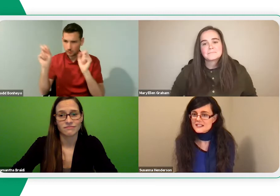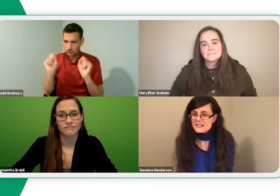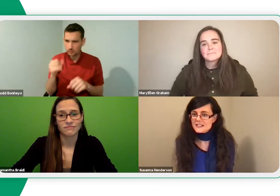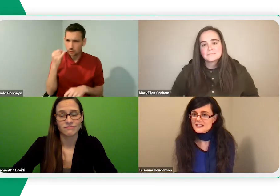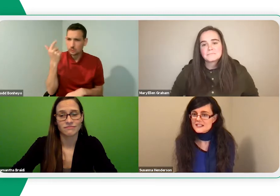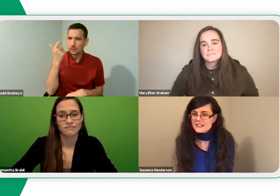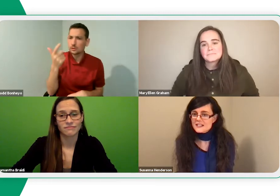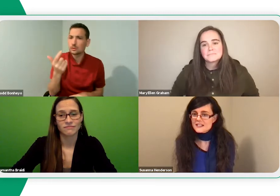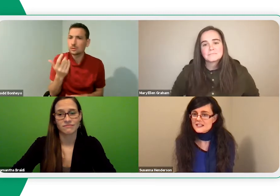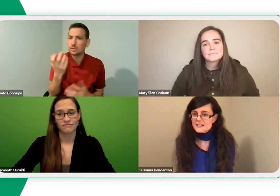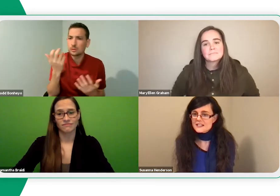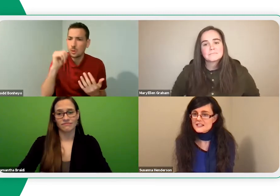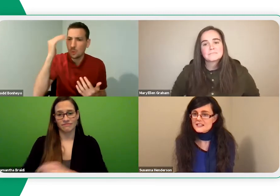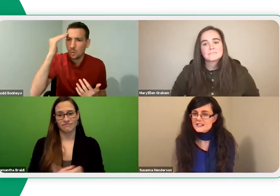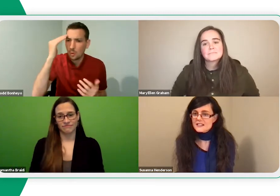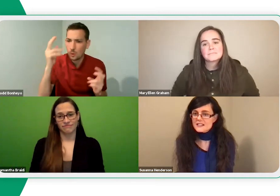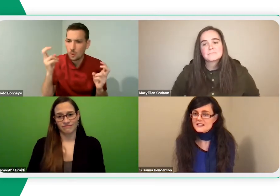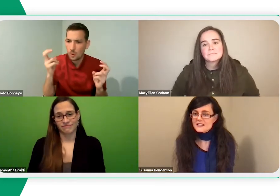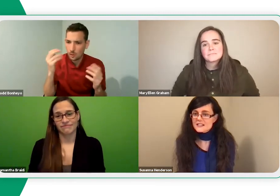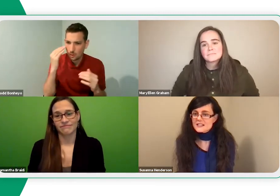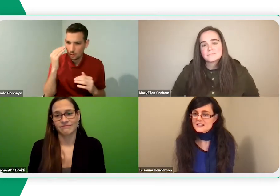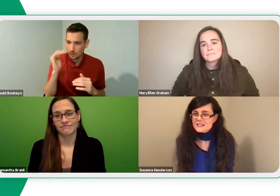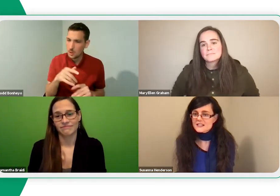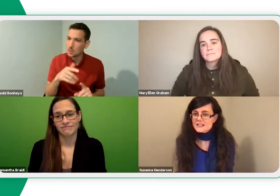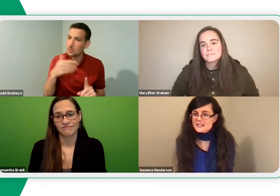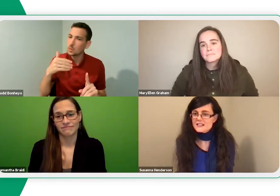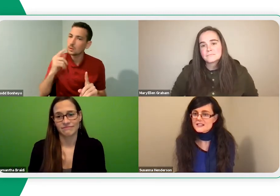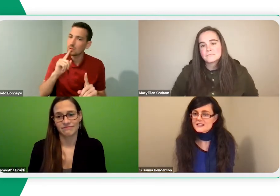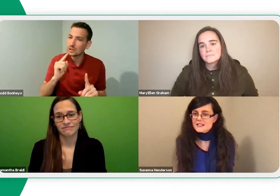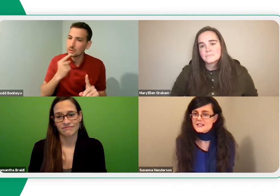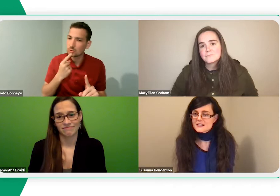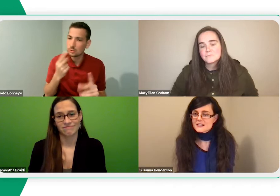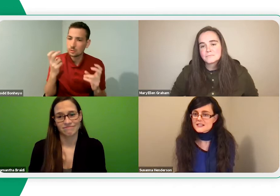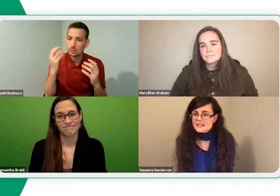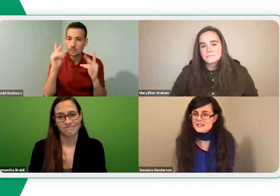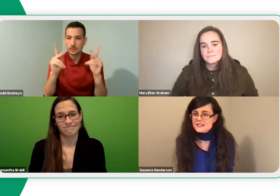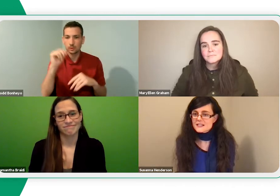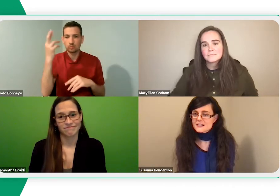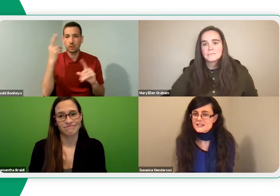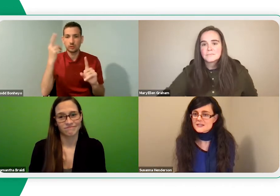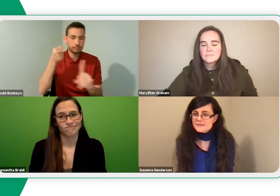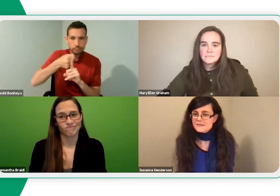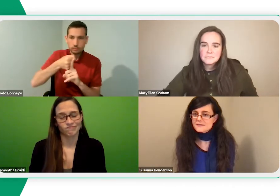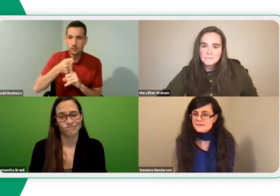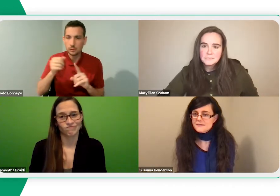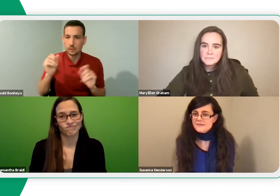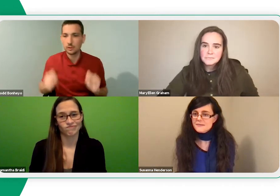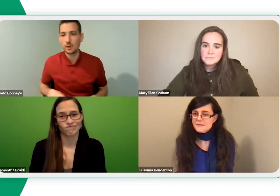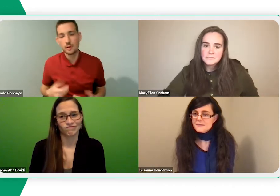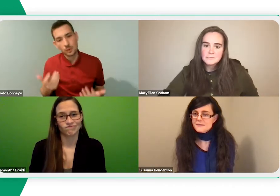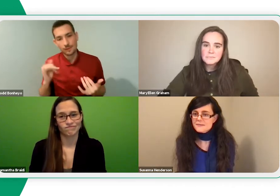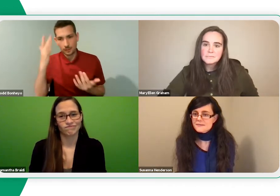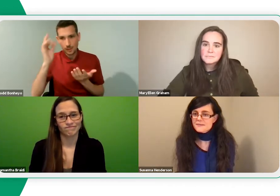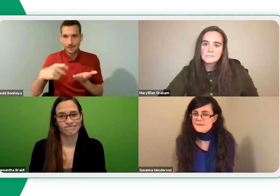with your relationship and your personal issues, it's really a struggle. I mean, that's a lot